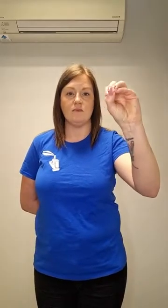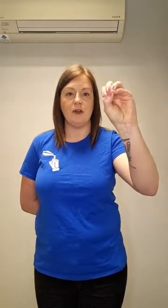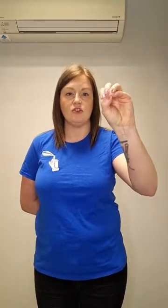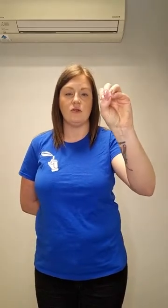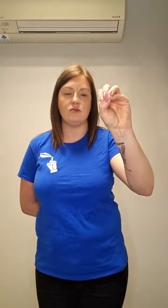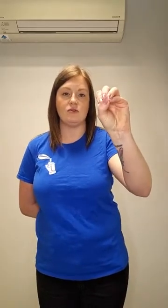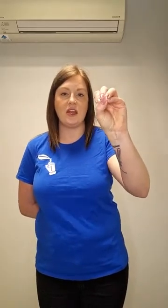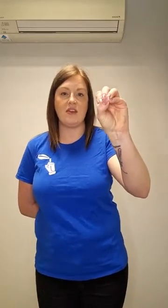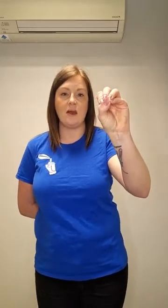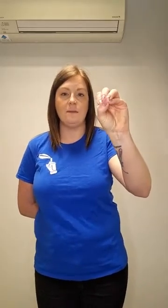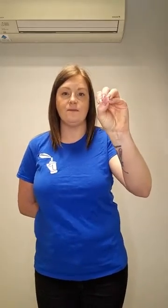bunch those all together.